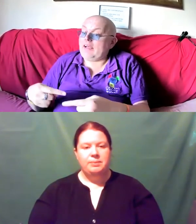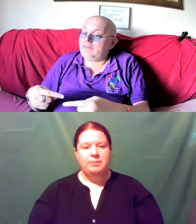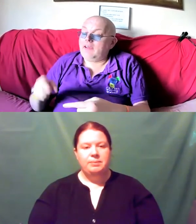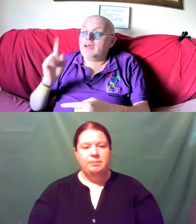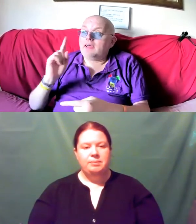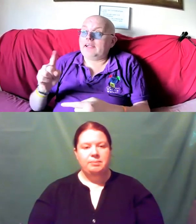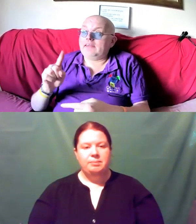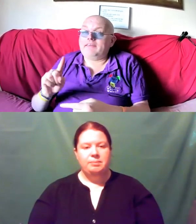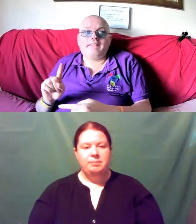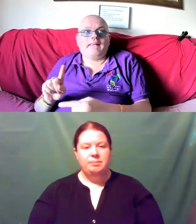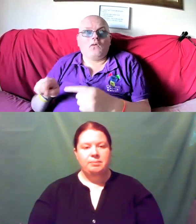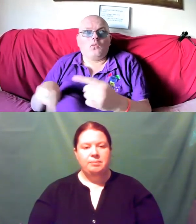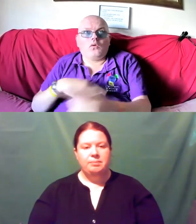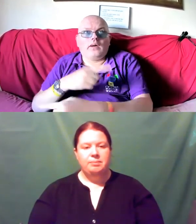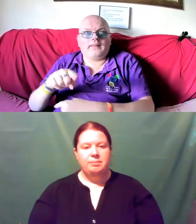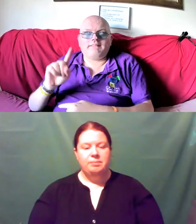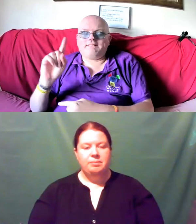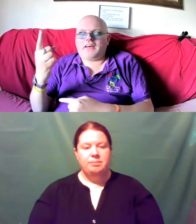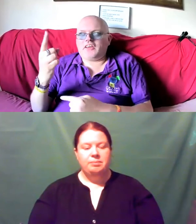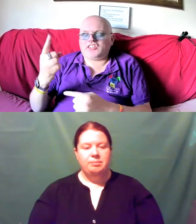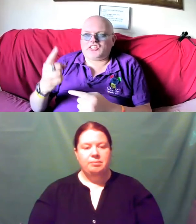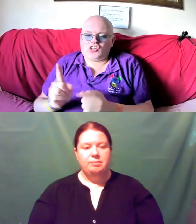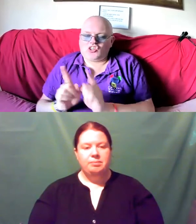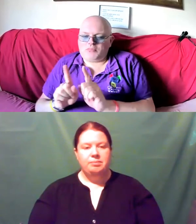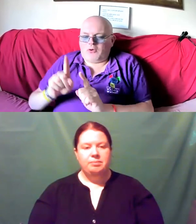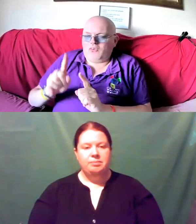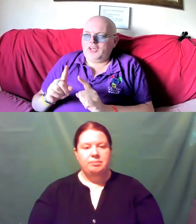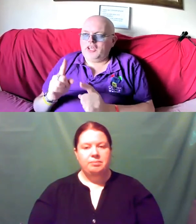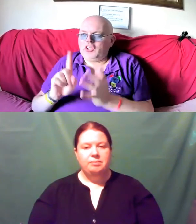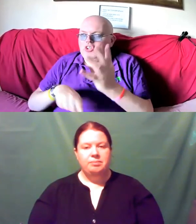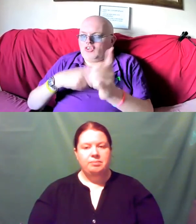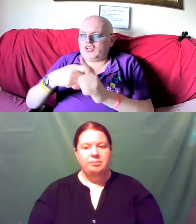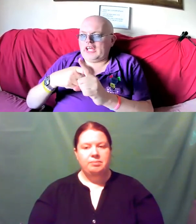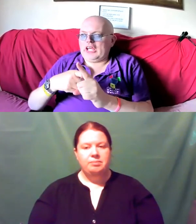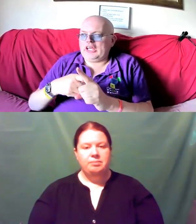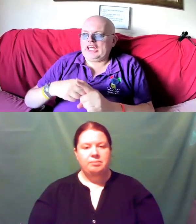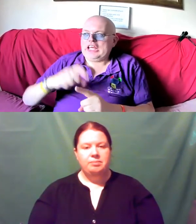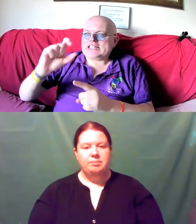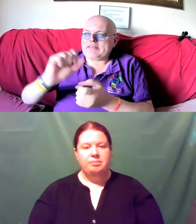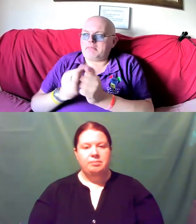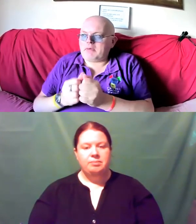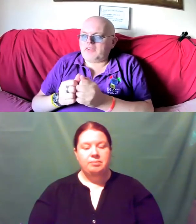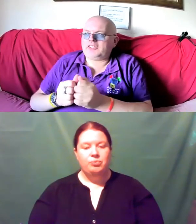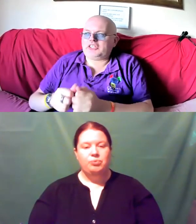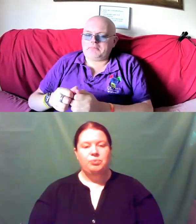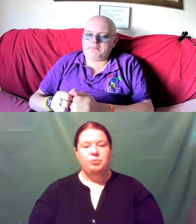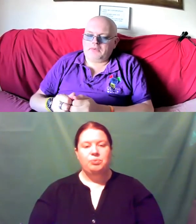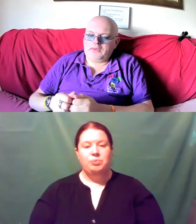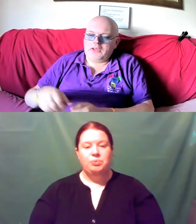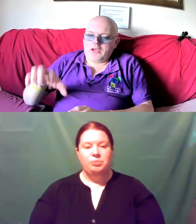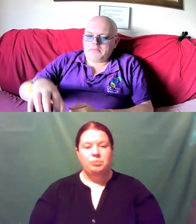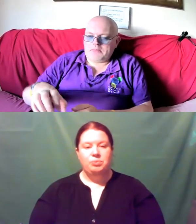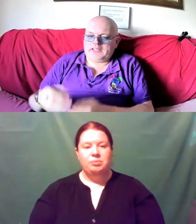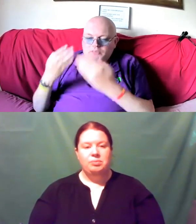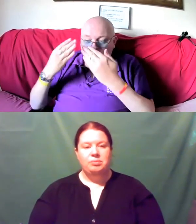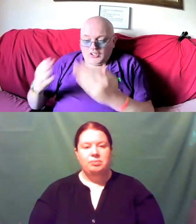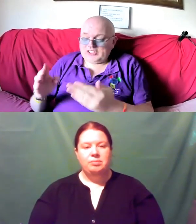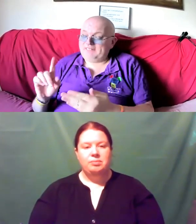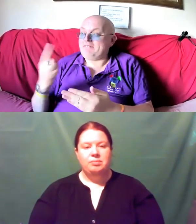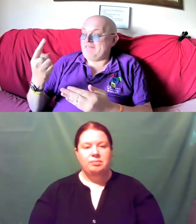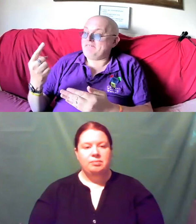we were the first couple in the UK to register a civil partnership in a place of worship. So it kind